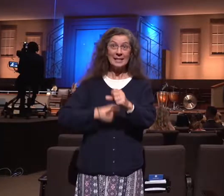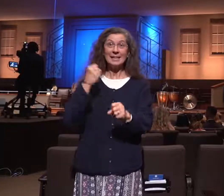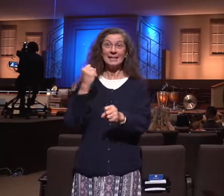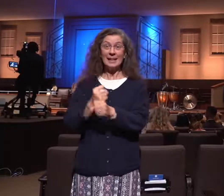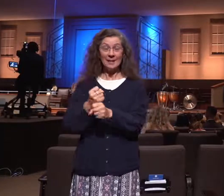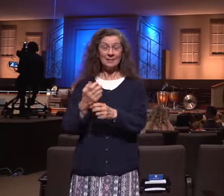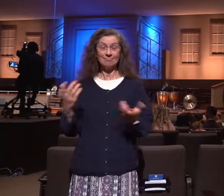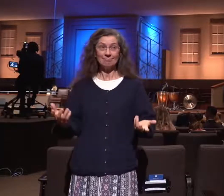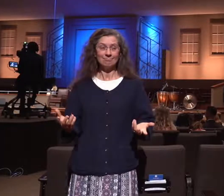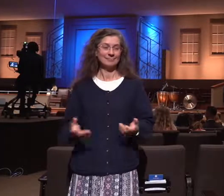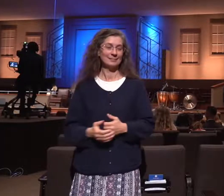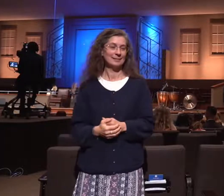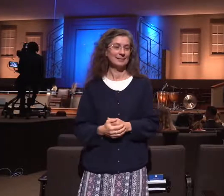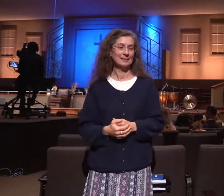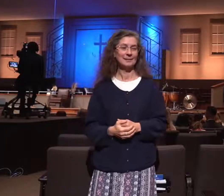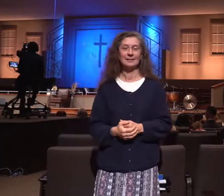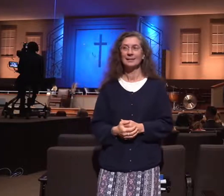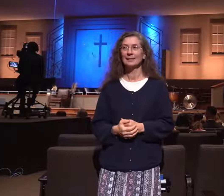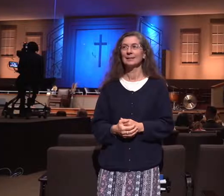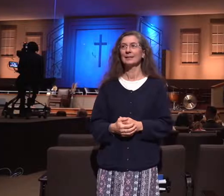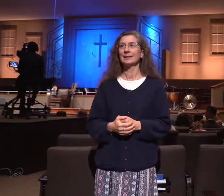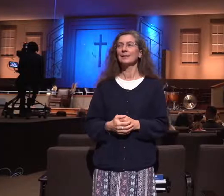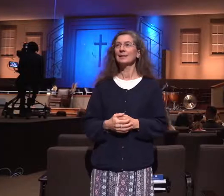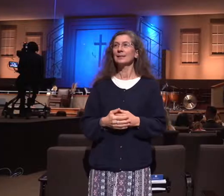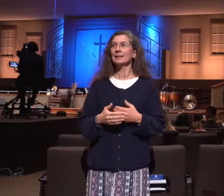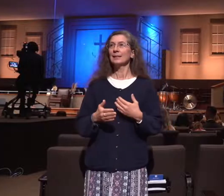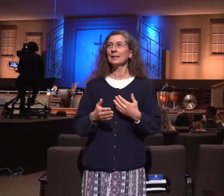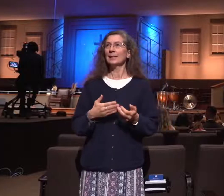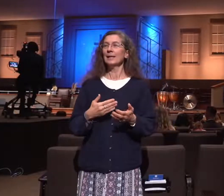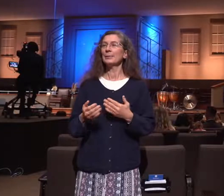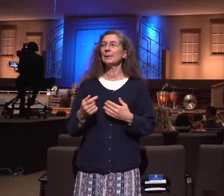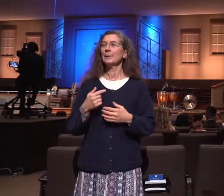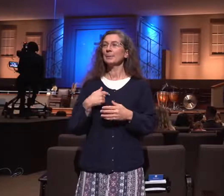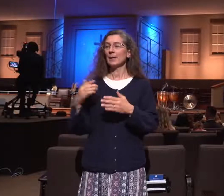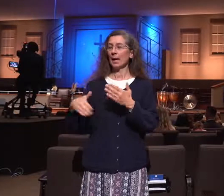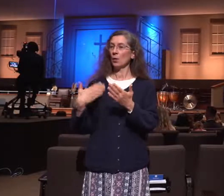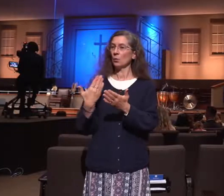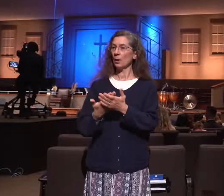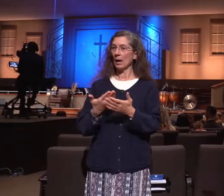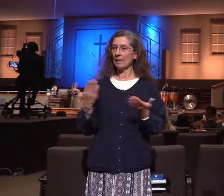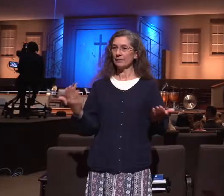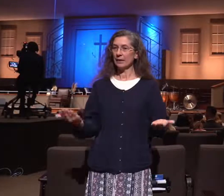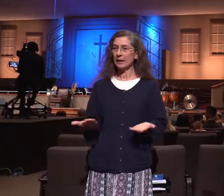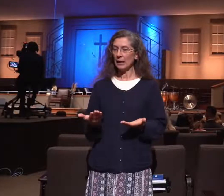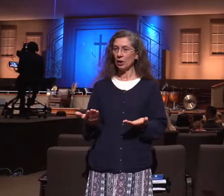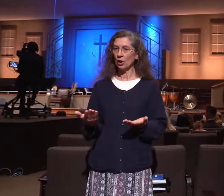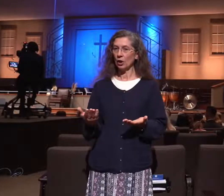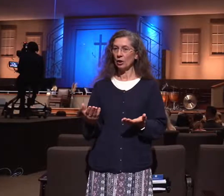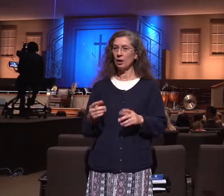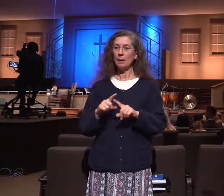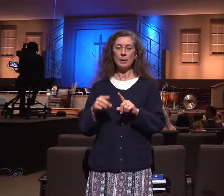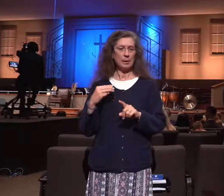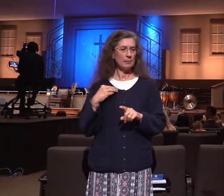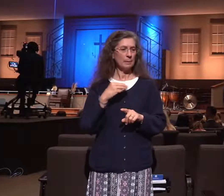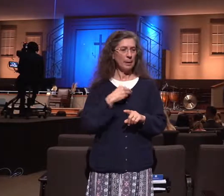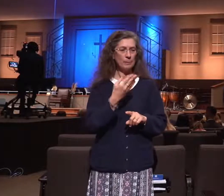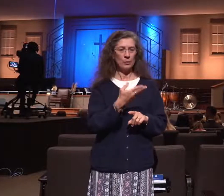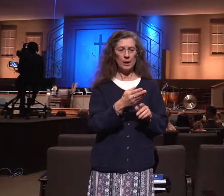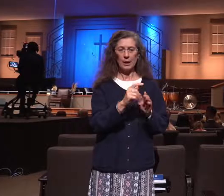one semester. And when we got out here, and you know, we were members of Highland Park Baptist Church,